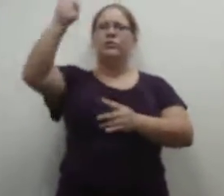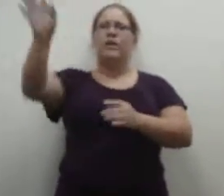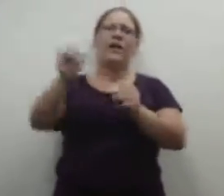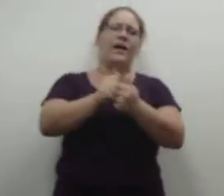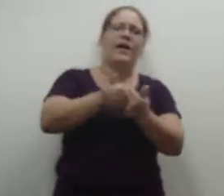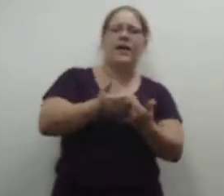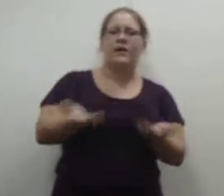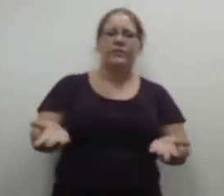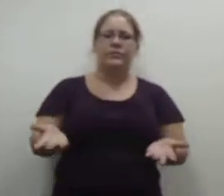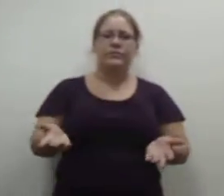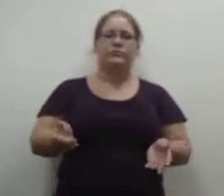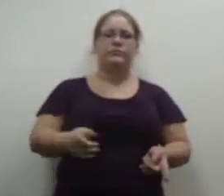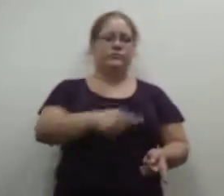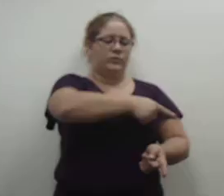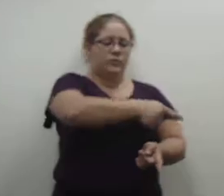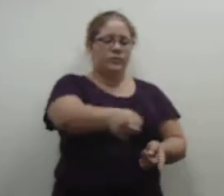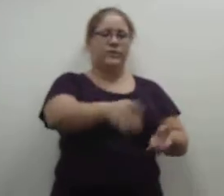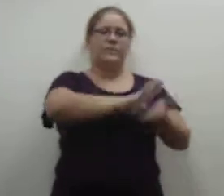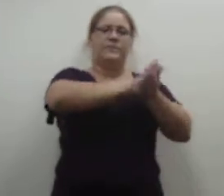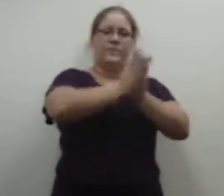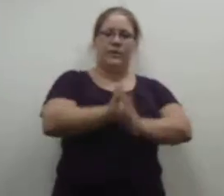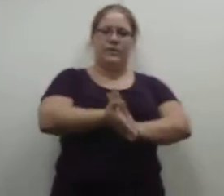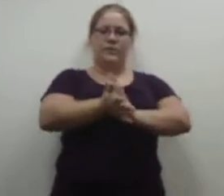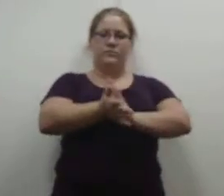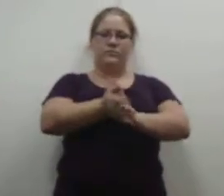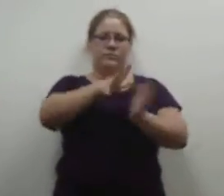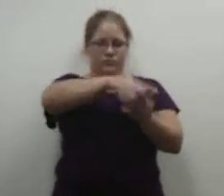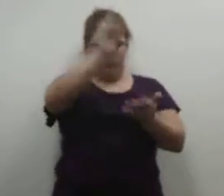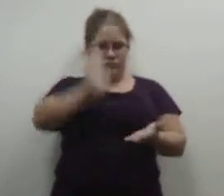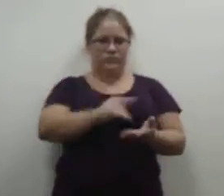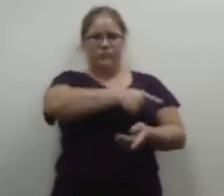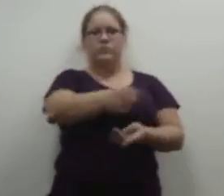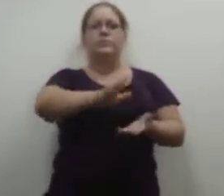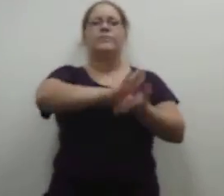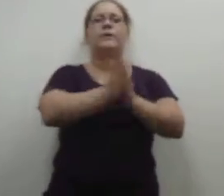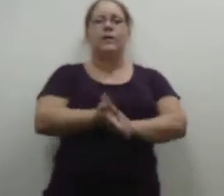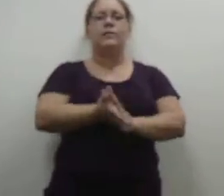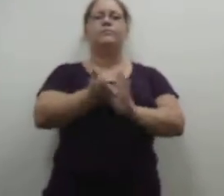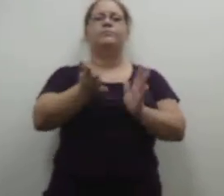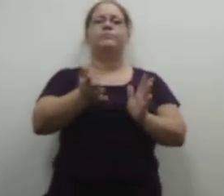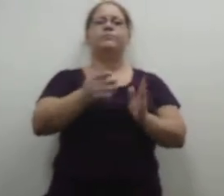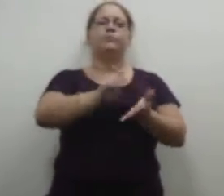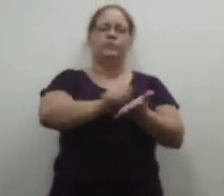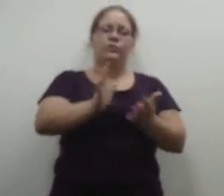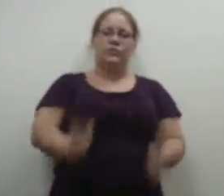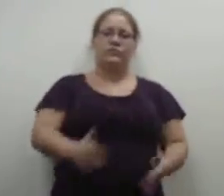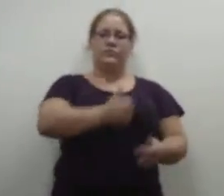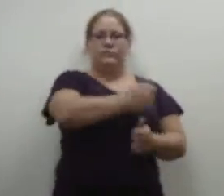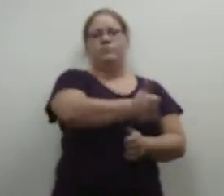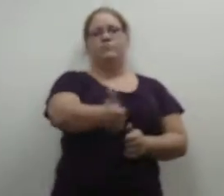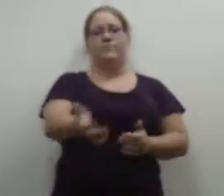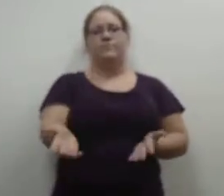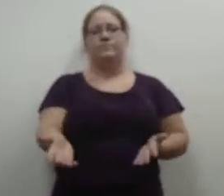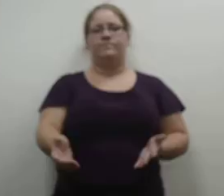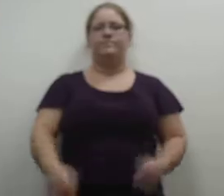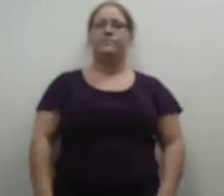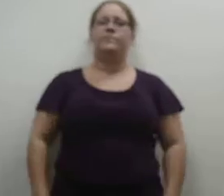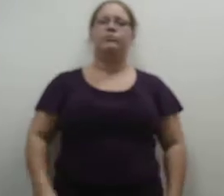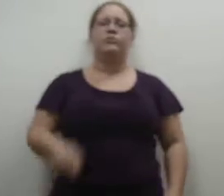writers creating a new body of knowledge with their report. So even, just thinking about using that with freshman students on a skills